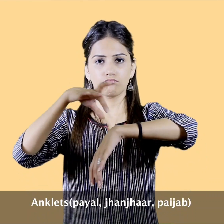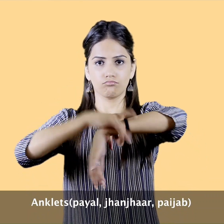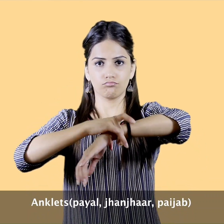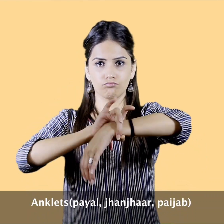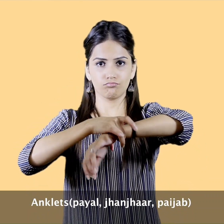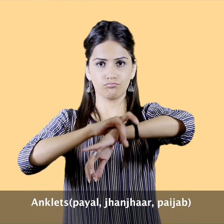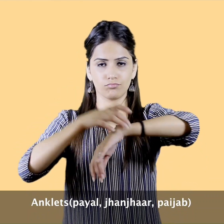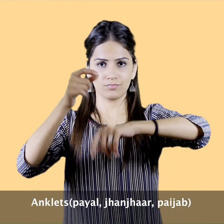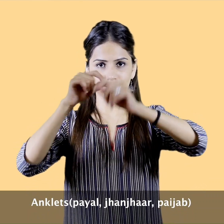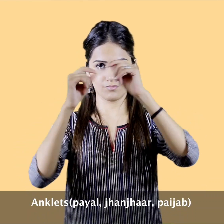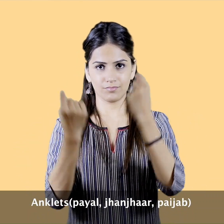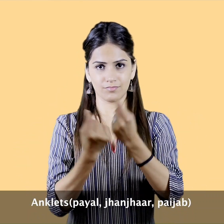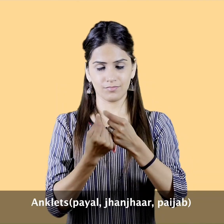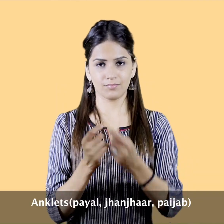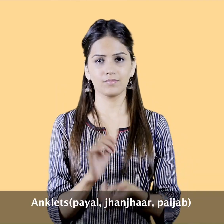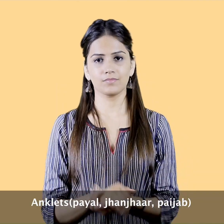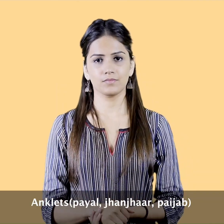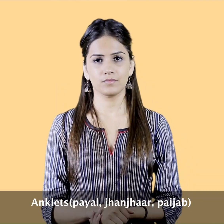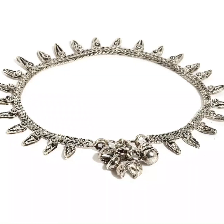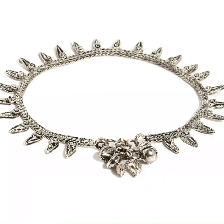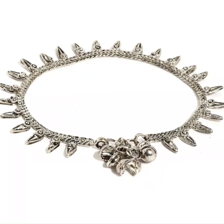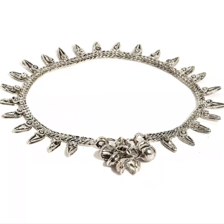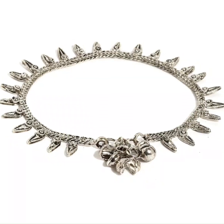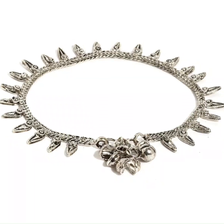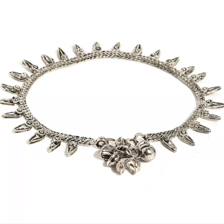anklets, pile, jhanjhar,